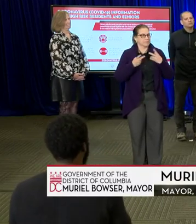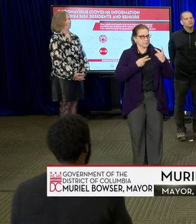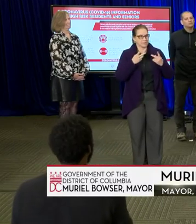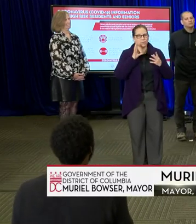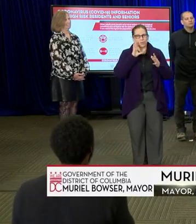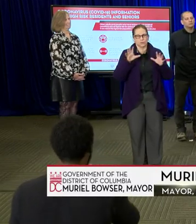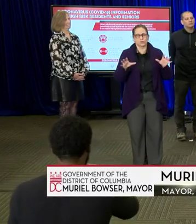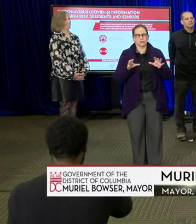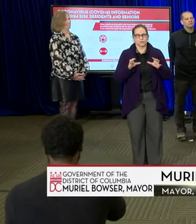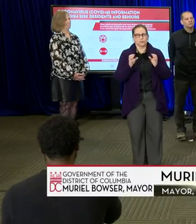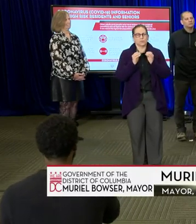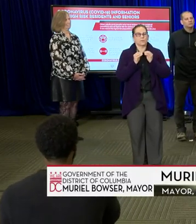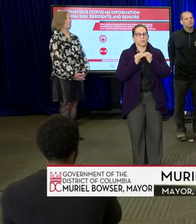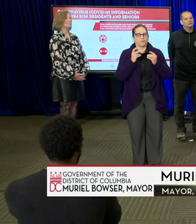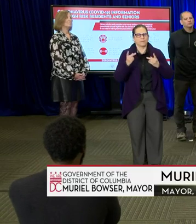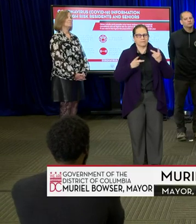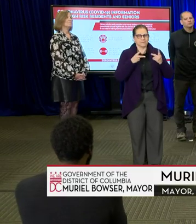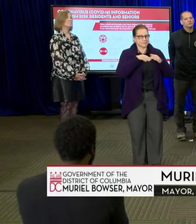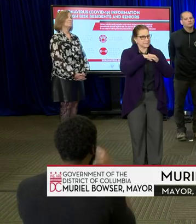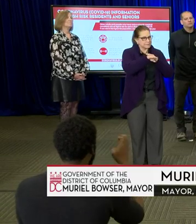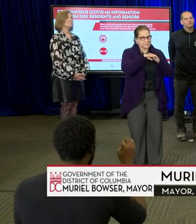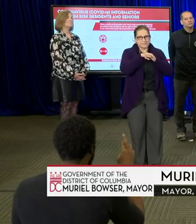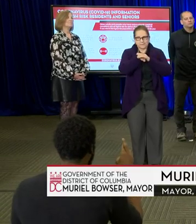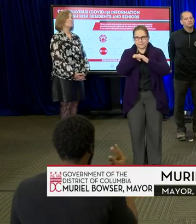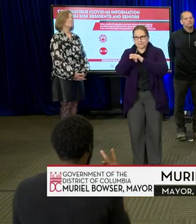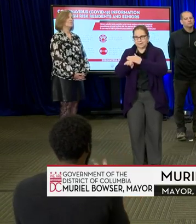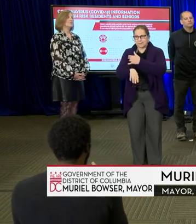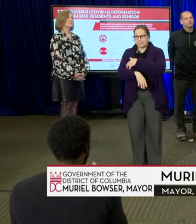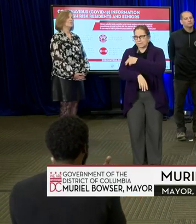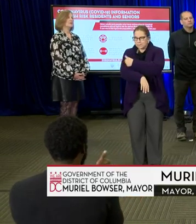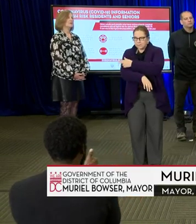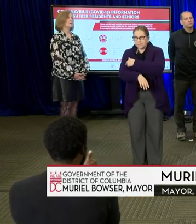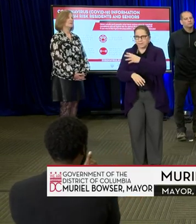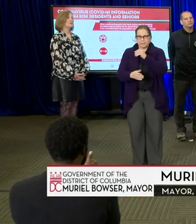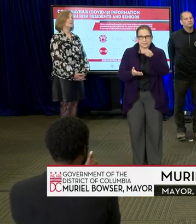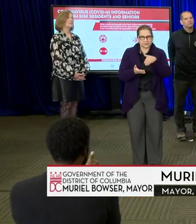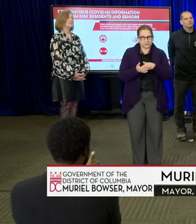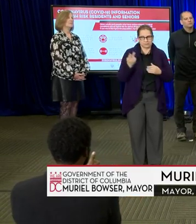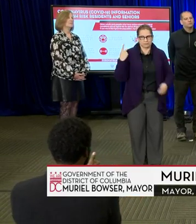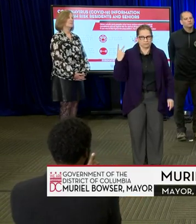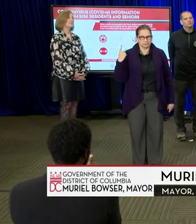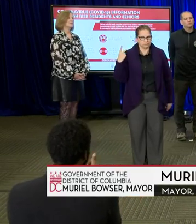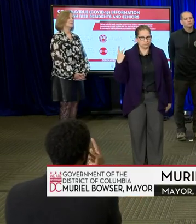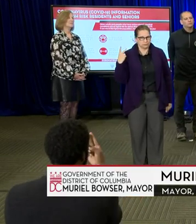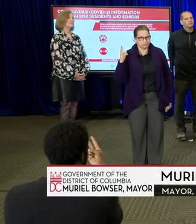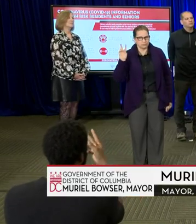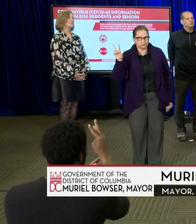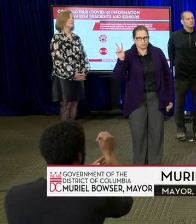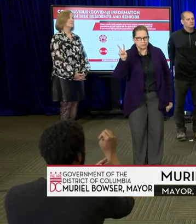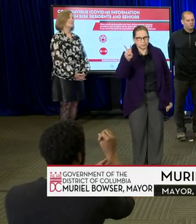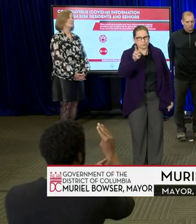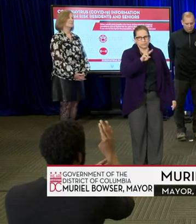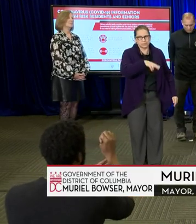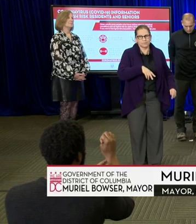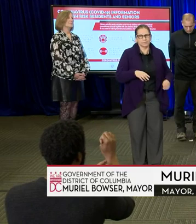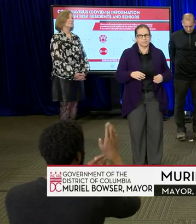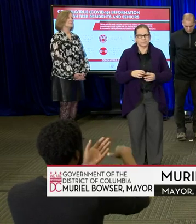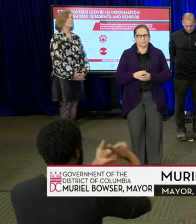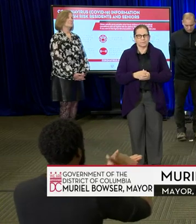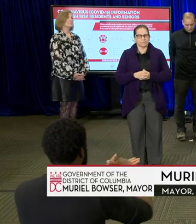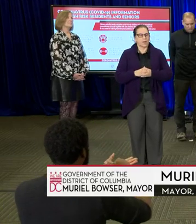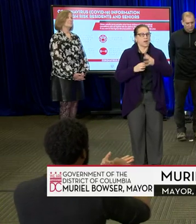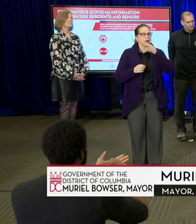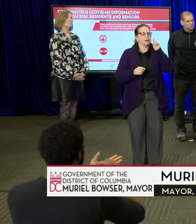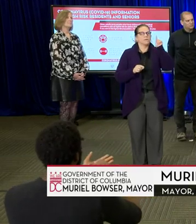the hospital and ERs. We visited together 2 mobile sites that Children's Hospital and